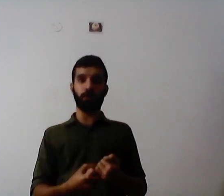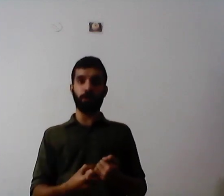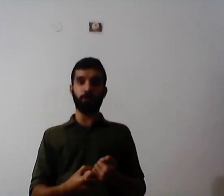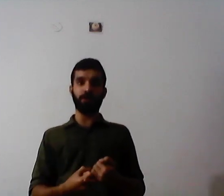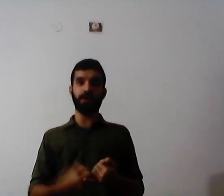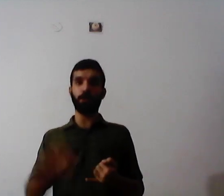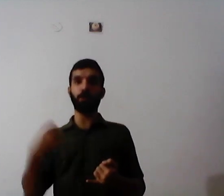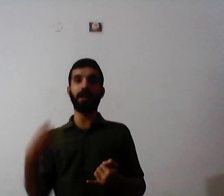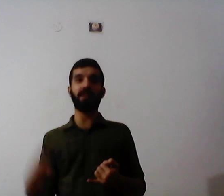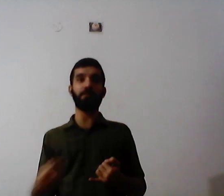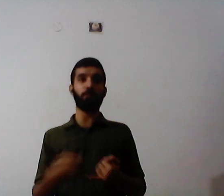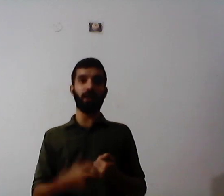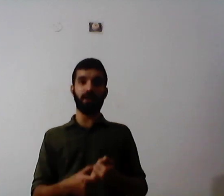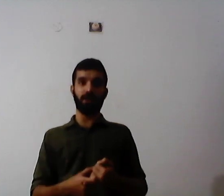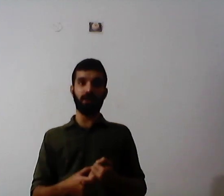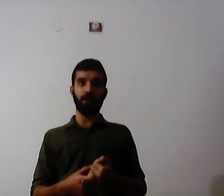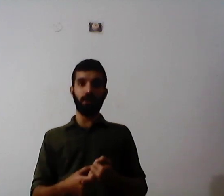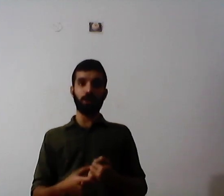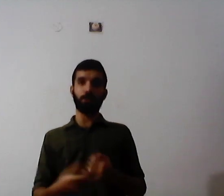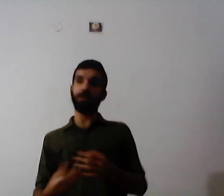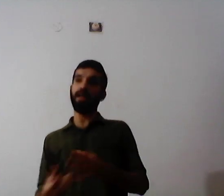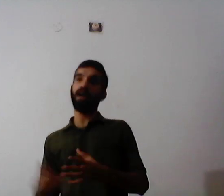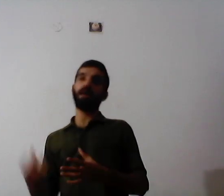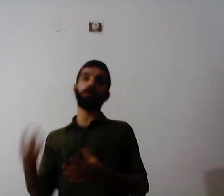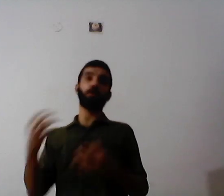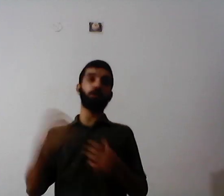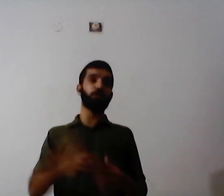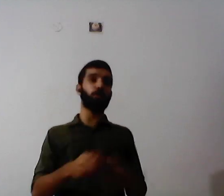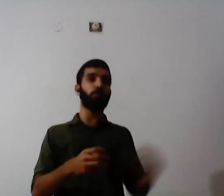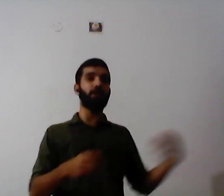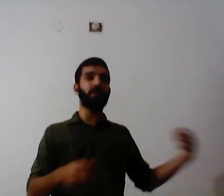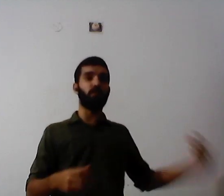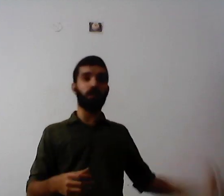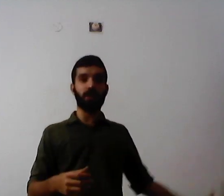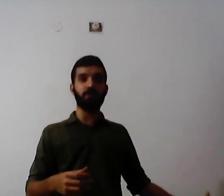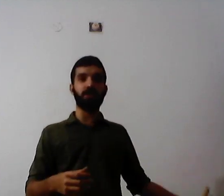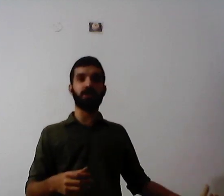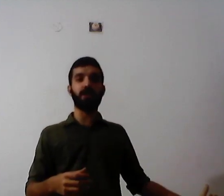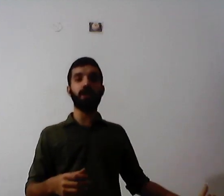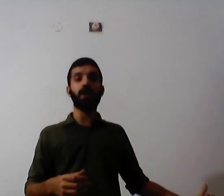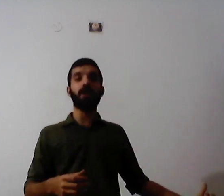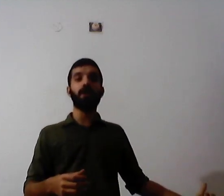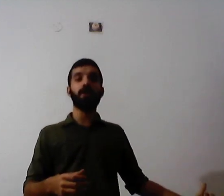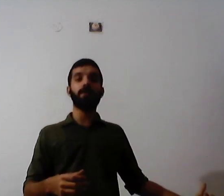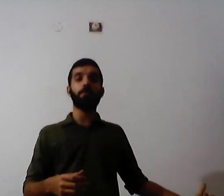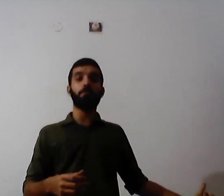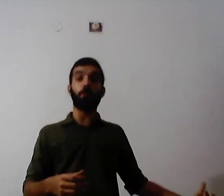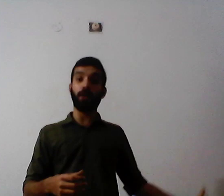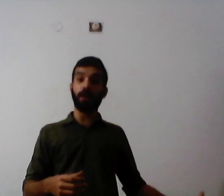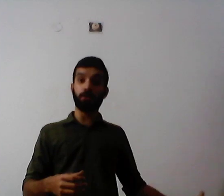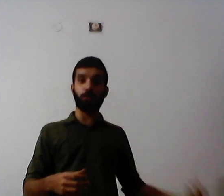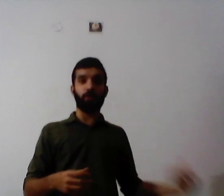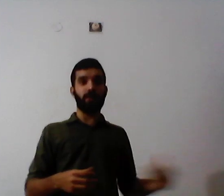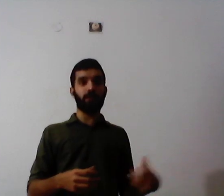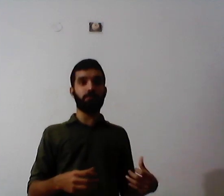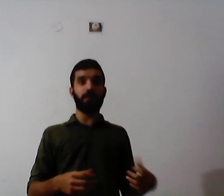molecules. They don't have a polarity. So they are not soluble in water, which is a polar solvent. And